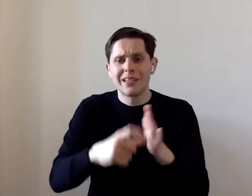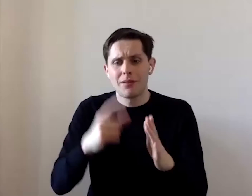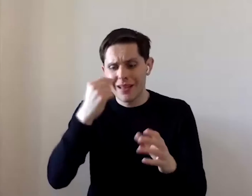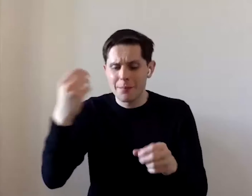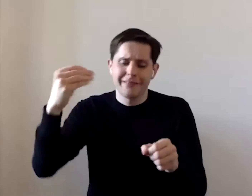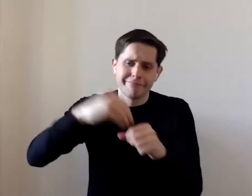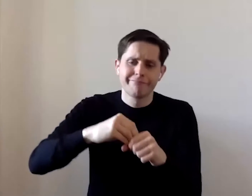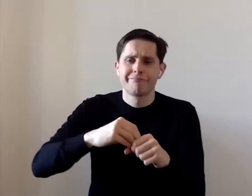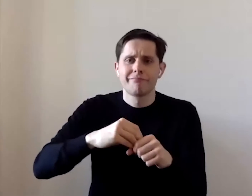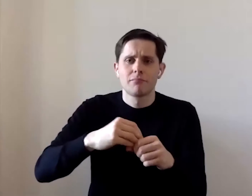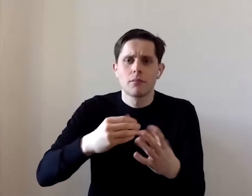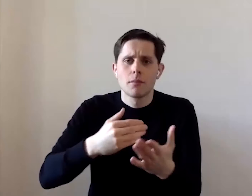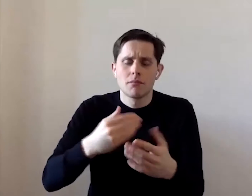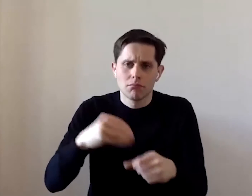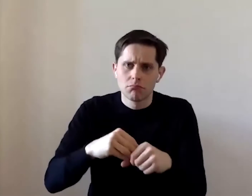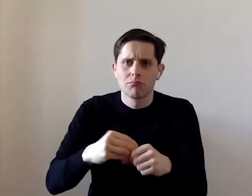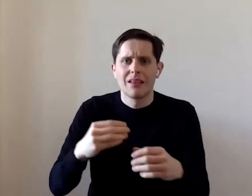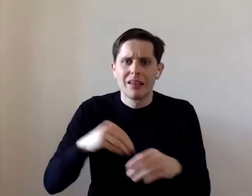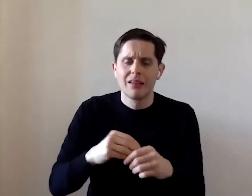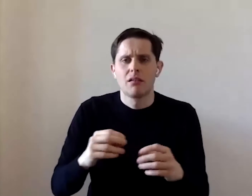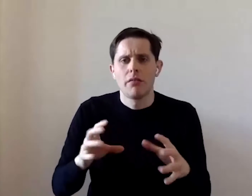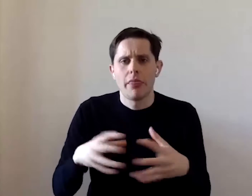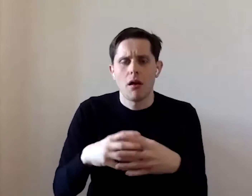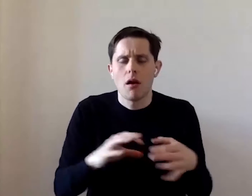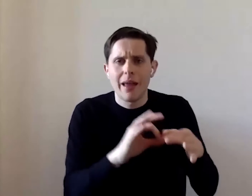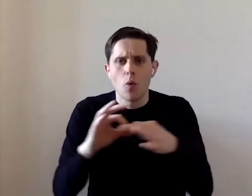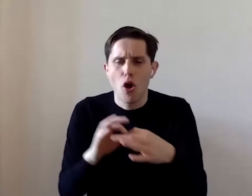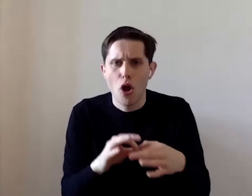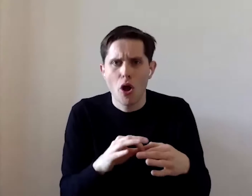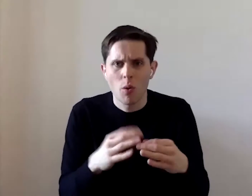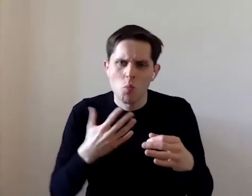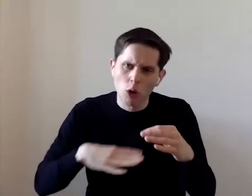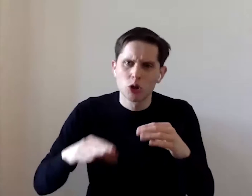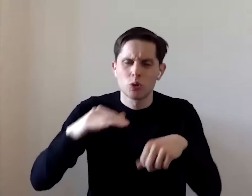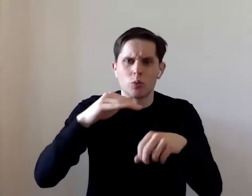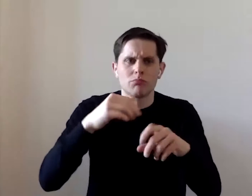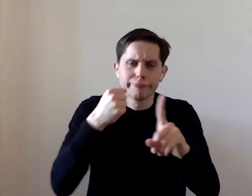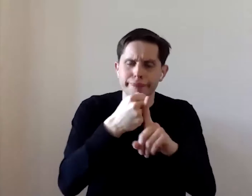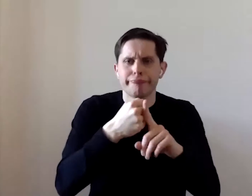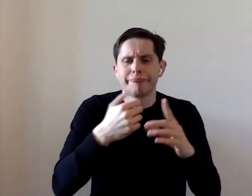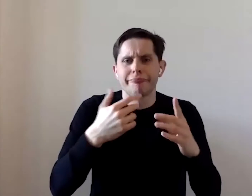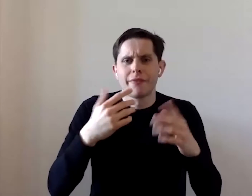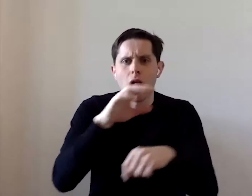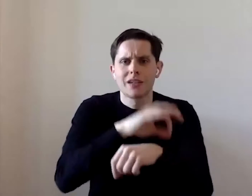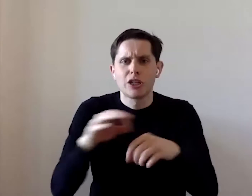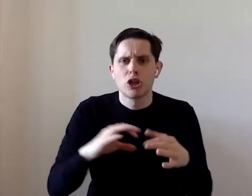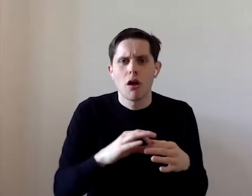a collectivity that you can be part of. And that also maybe starts to have an actual impact on architecture